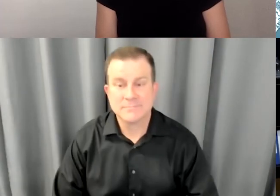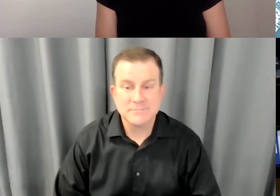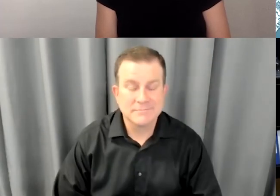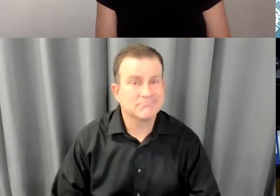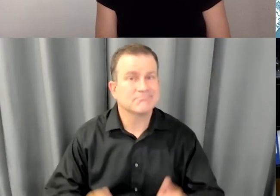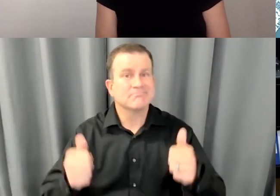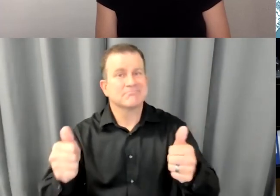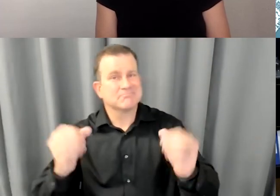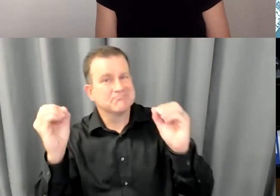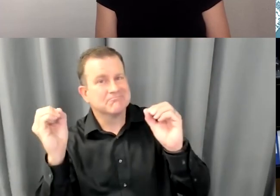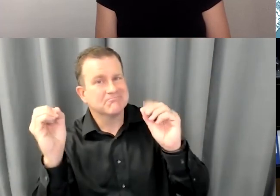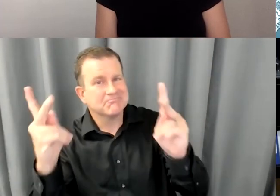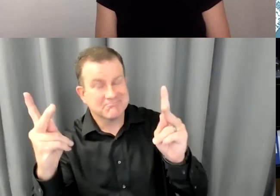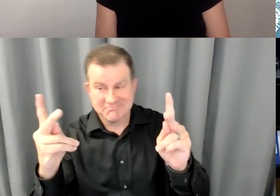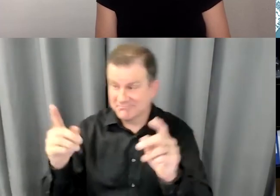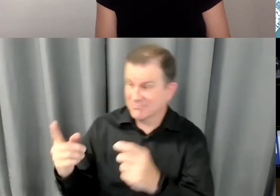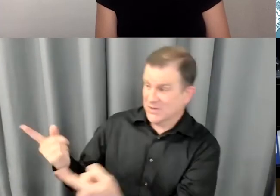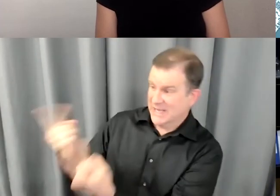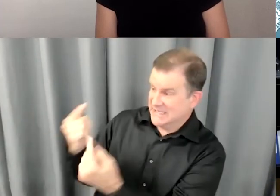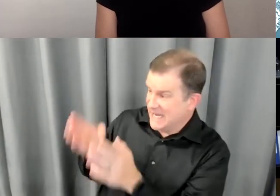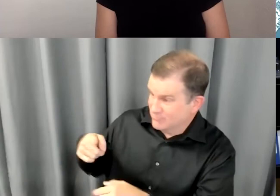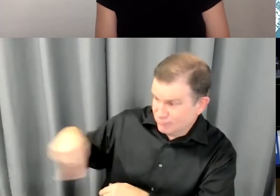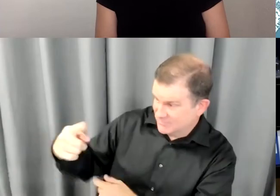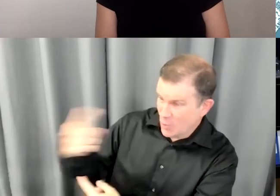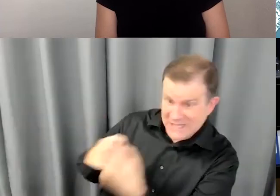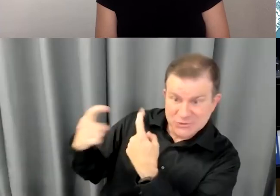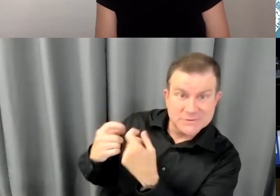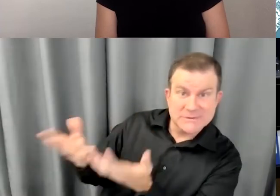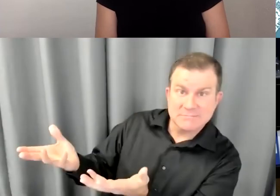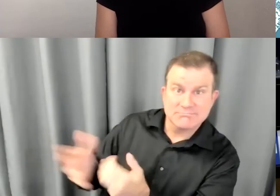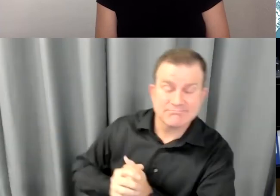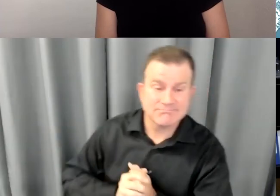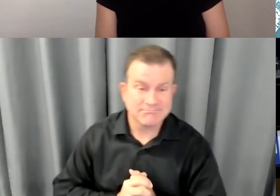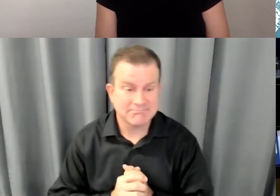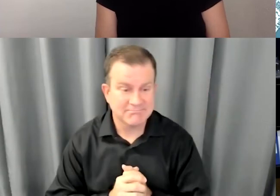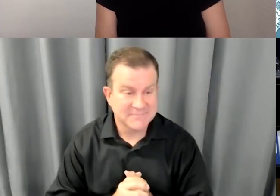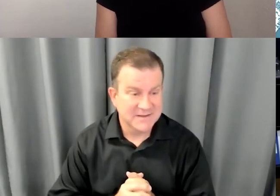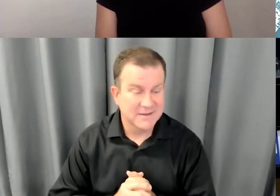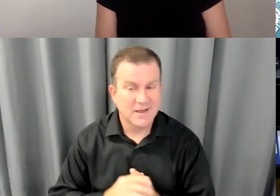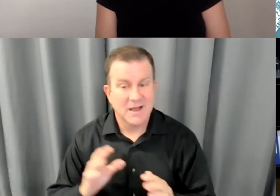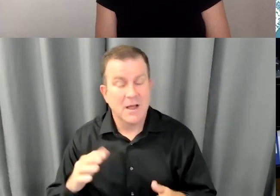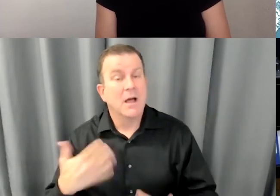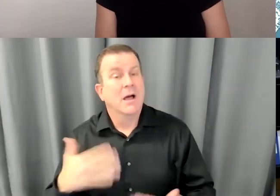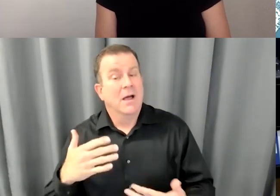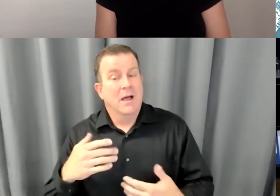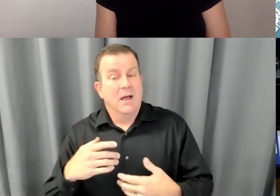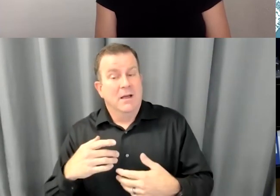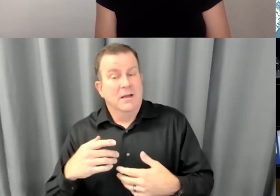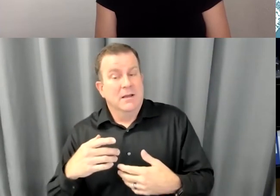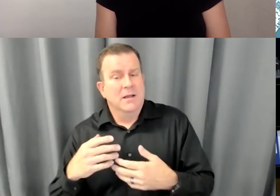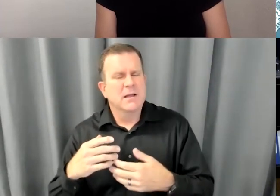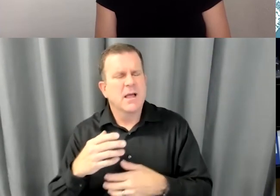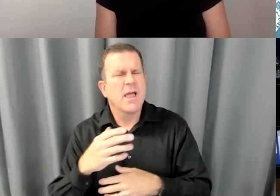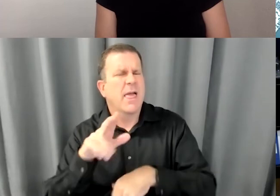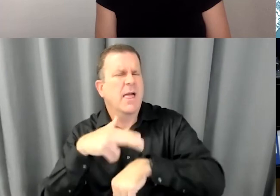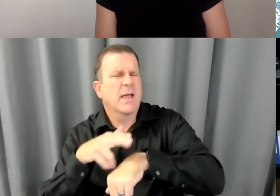All right, attendees, do we have any questions for hosts? And as usual, sometimes